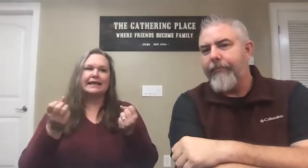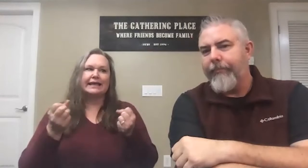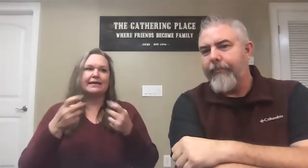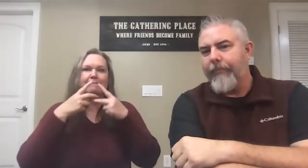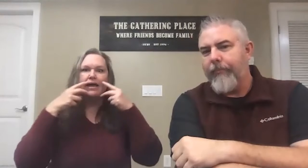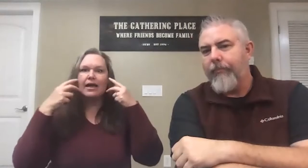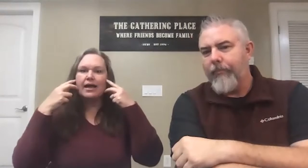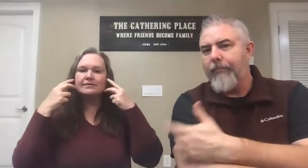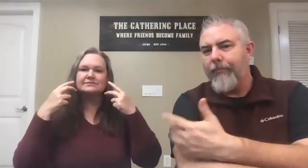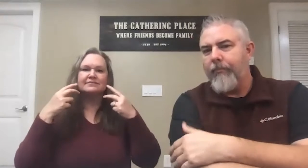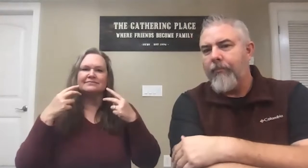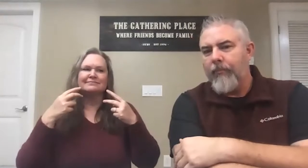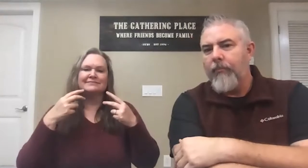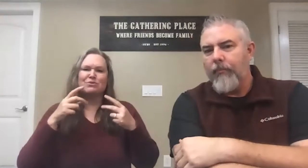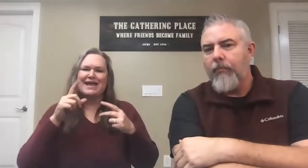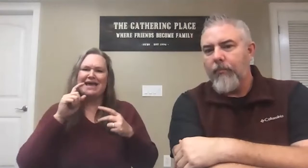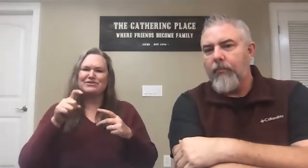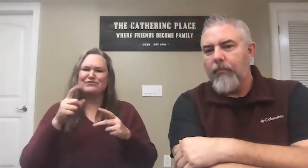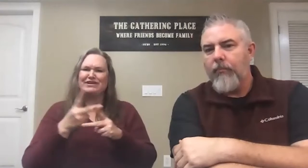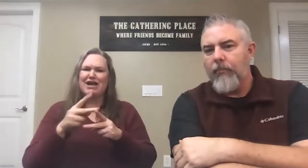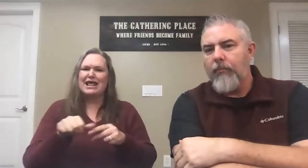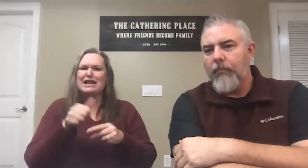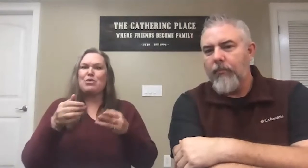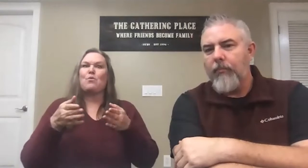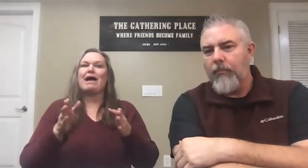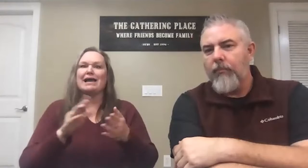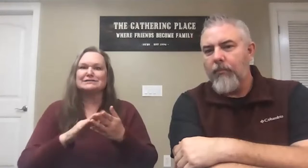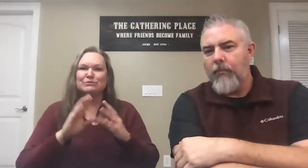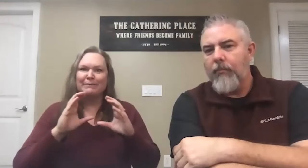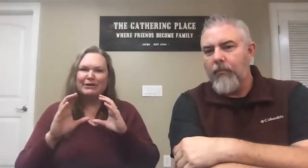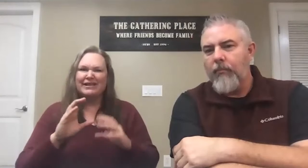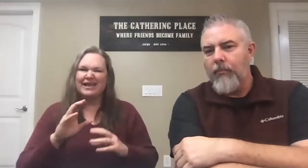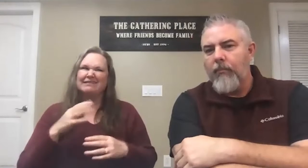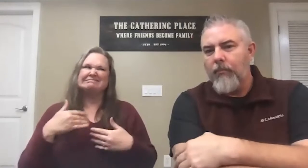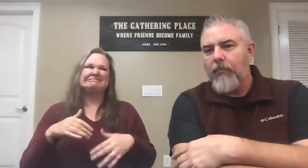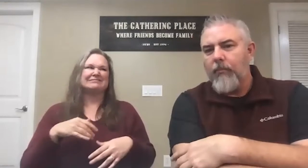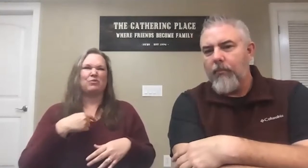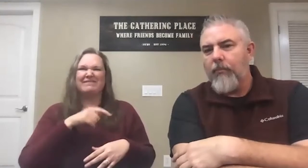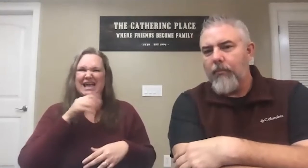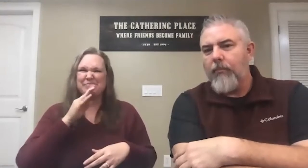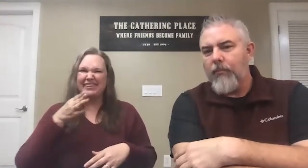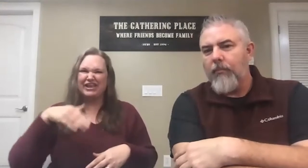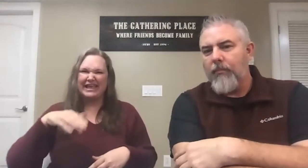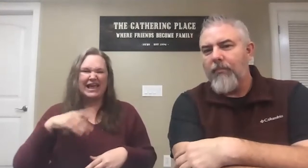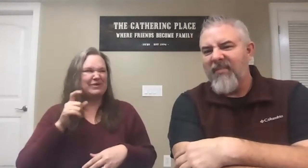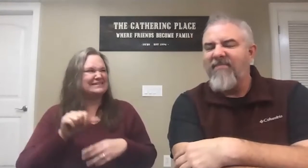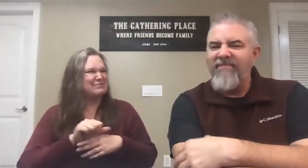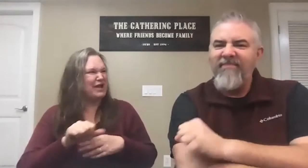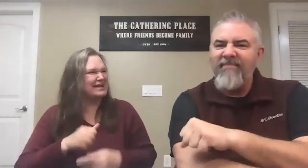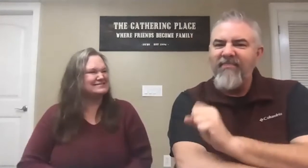used to signing. Now that we have masks, it blocked us in that communication. Now we have to figure out how to do